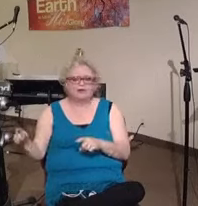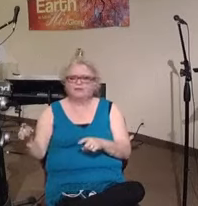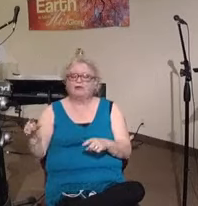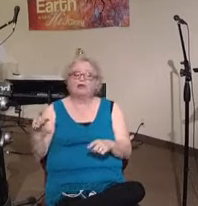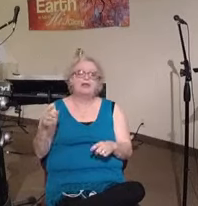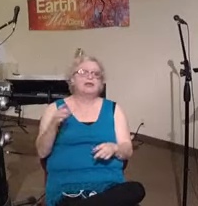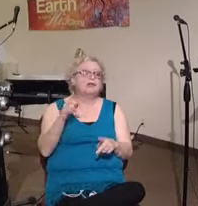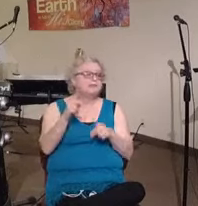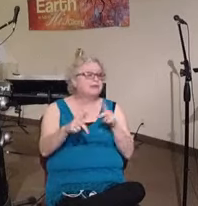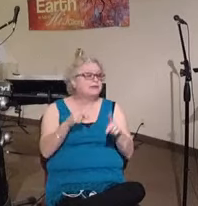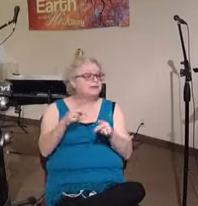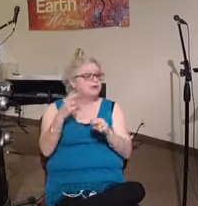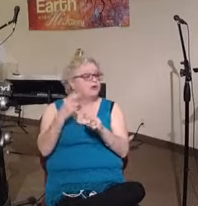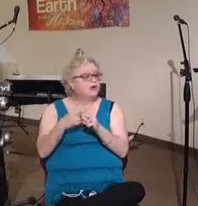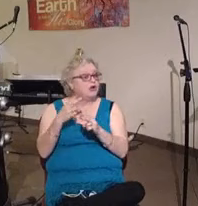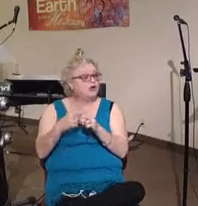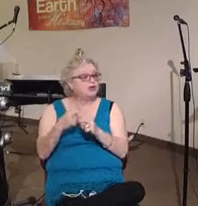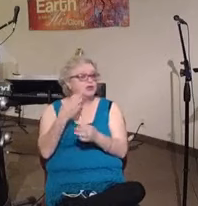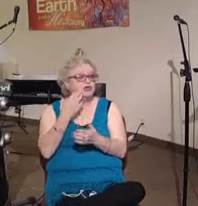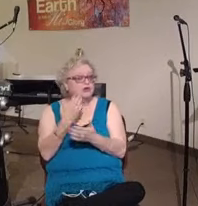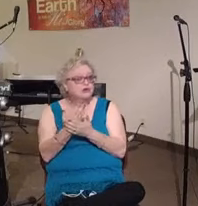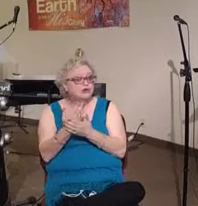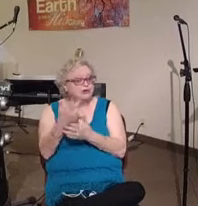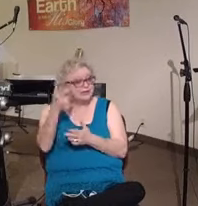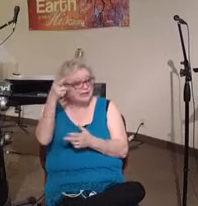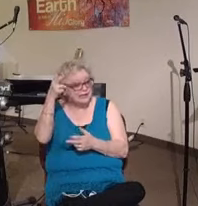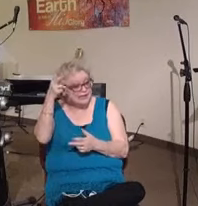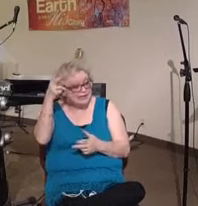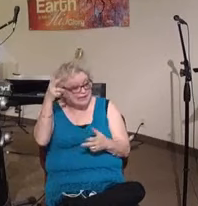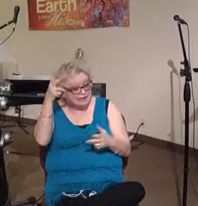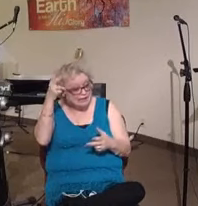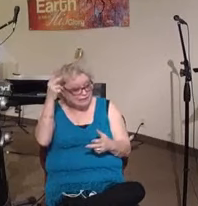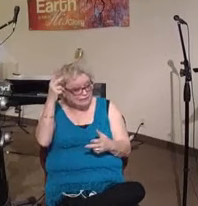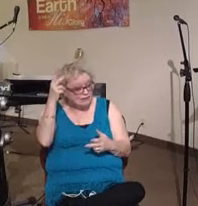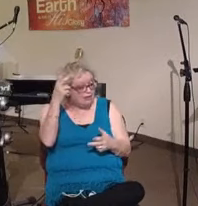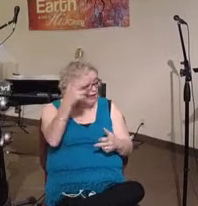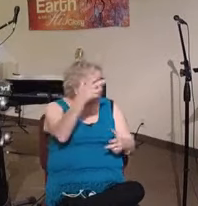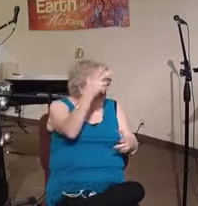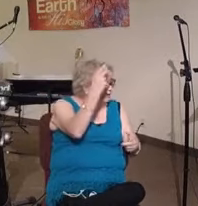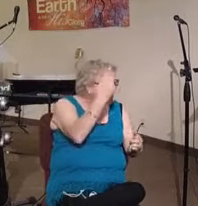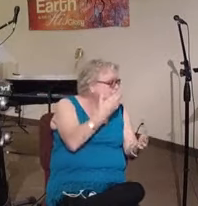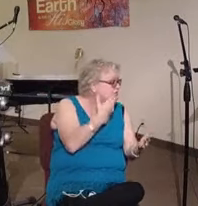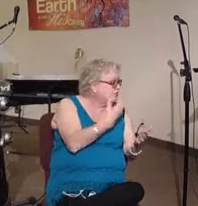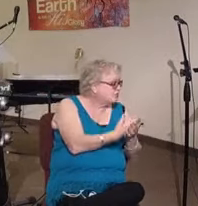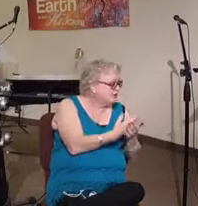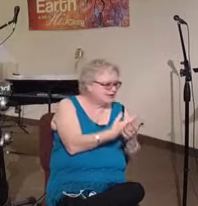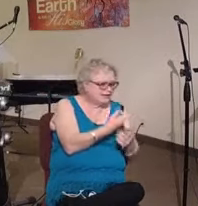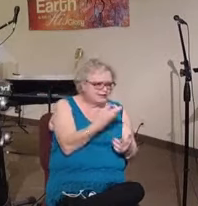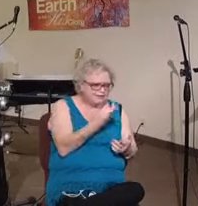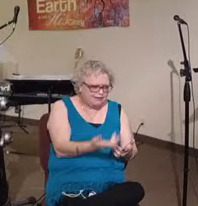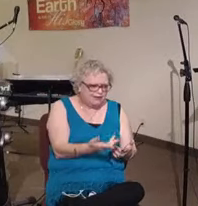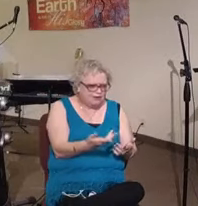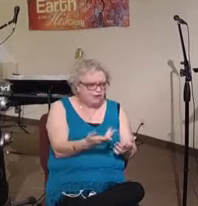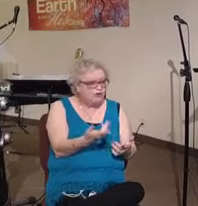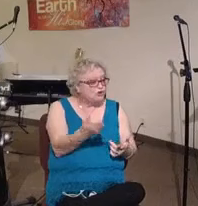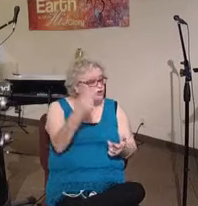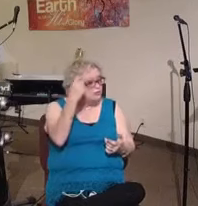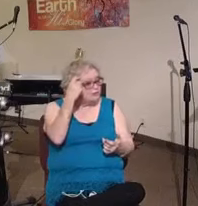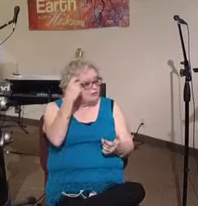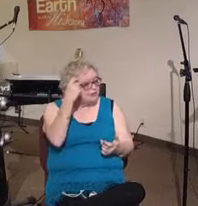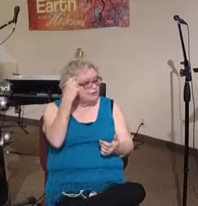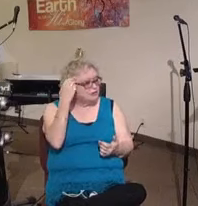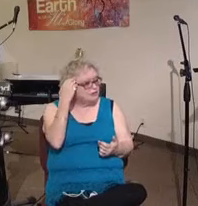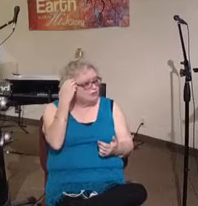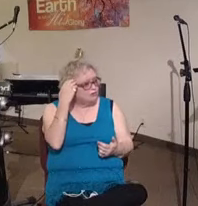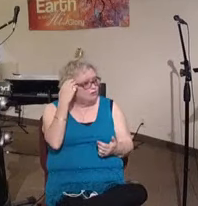People are calling good evil and evil good. It's there. Now, you need to know, and I need to